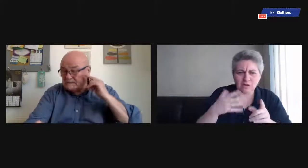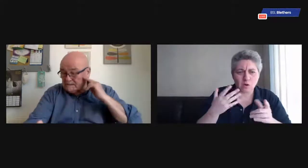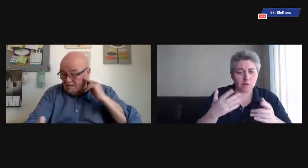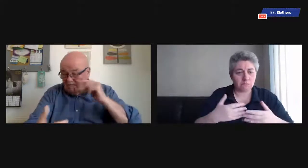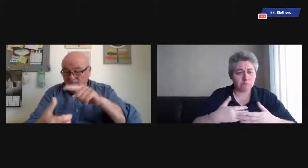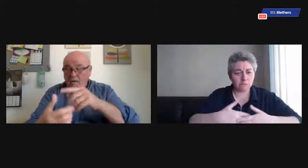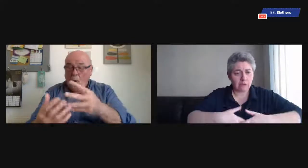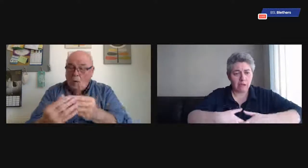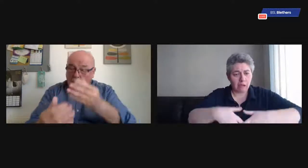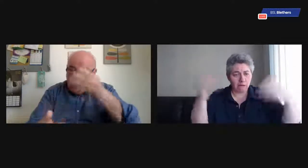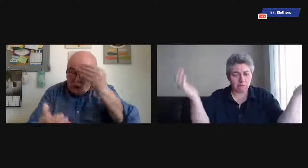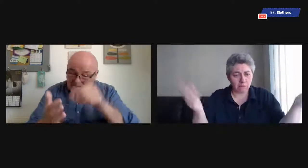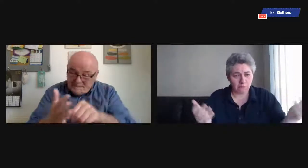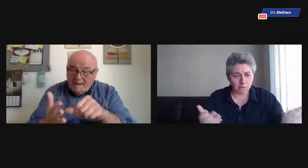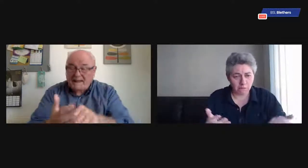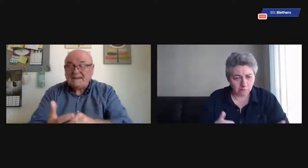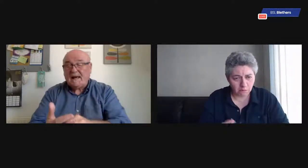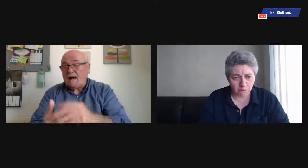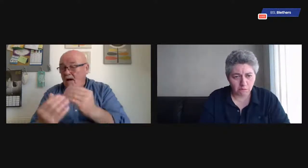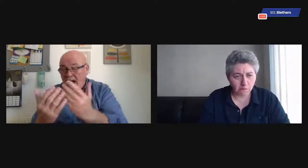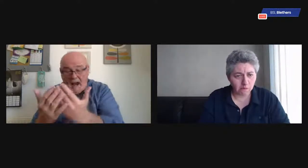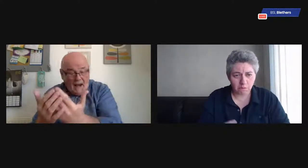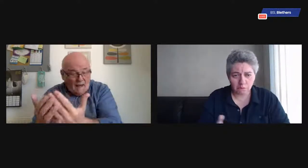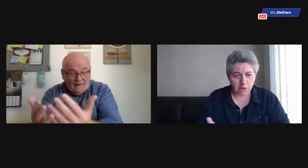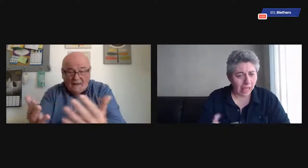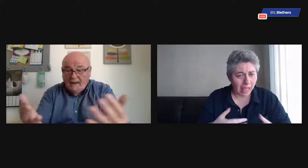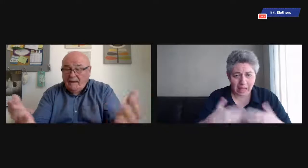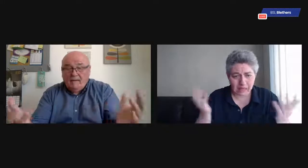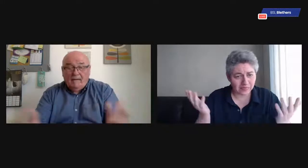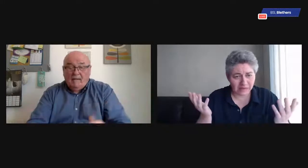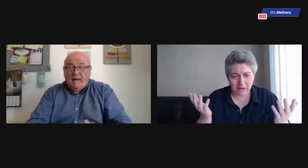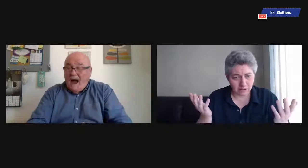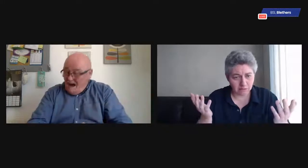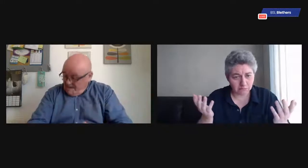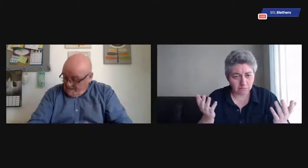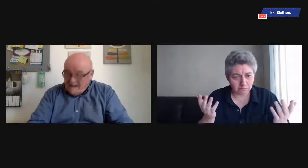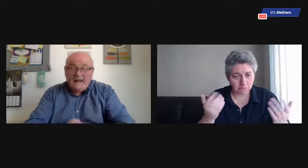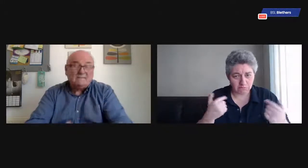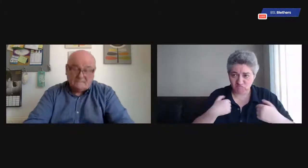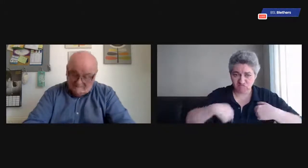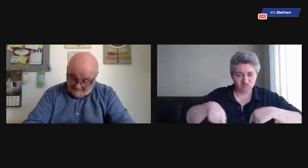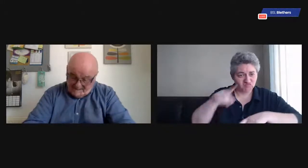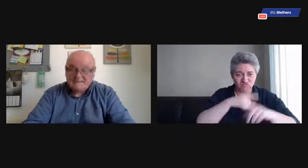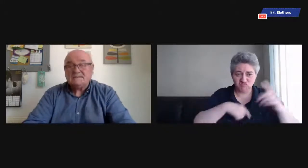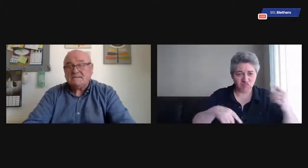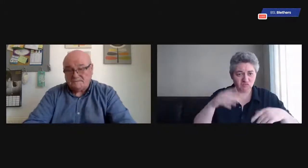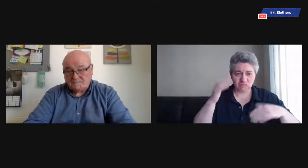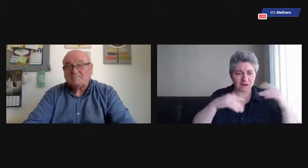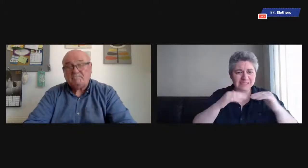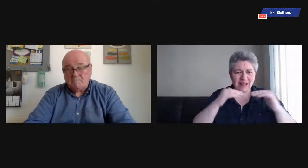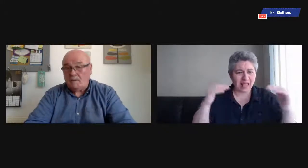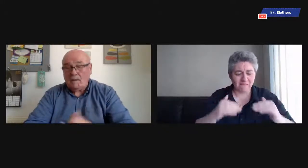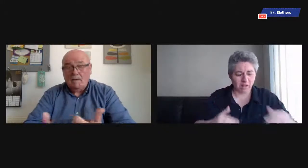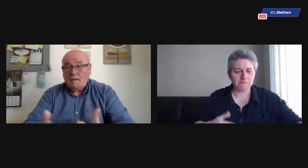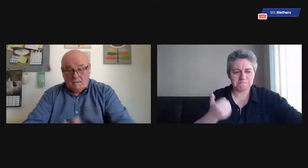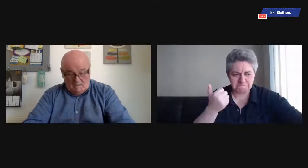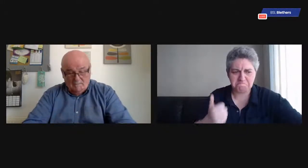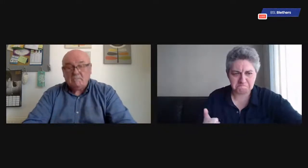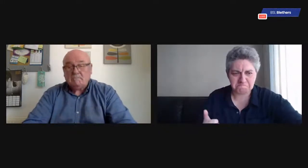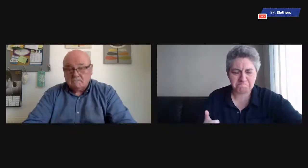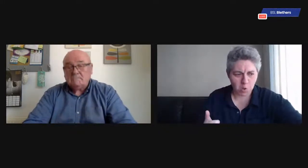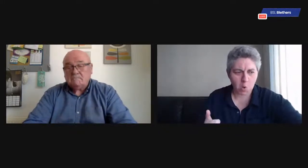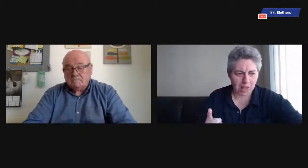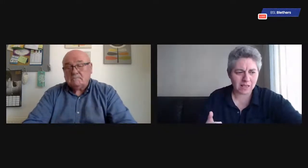any person of any age. Yep, absolutely. Any disability, anything at all.